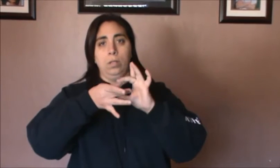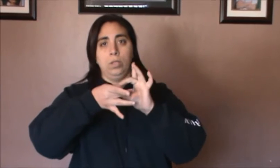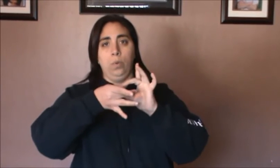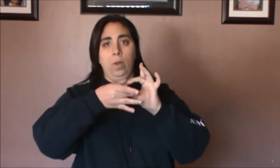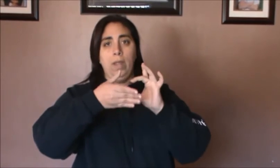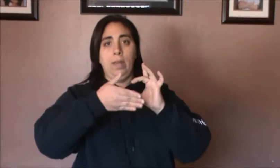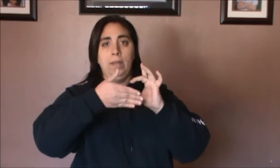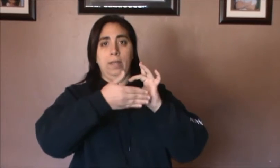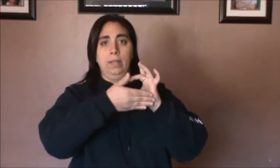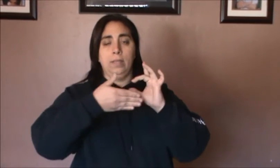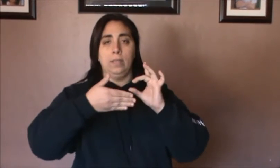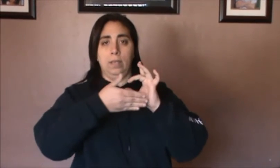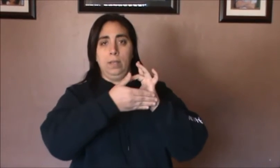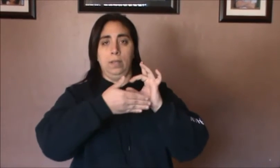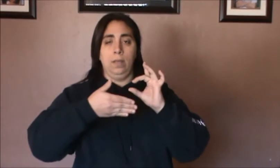So one hand is